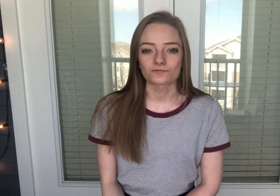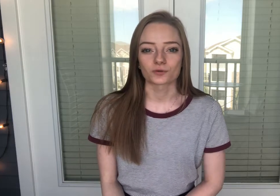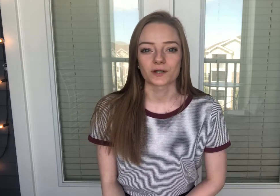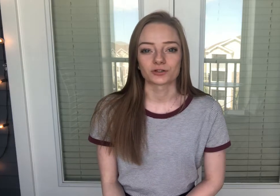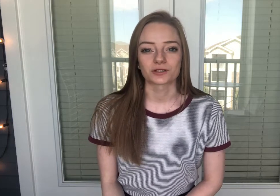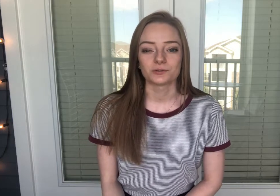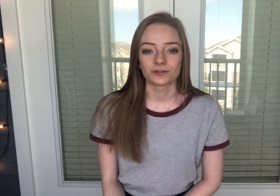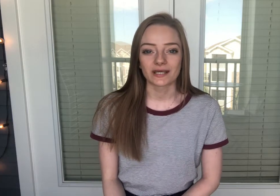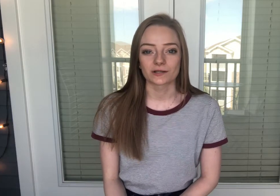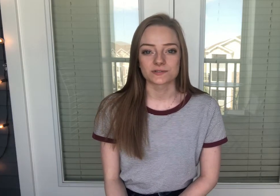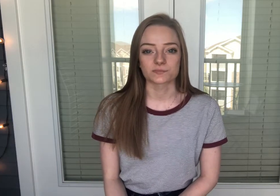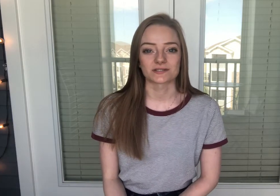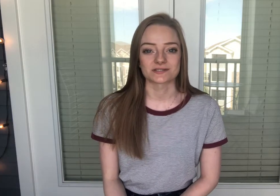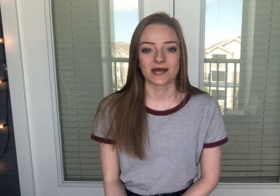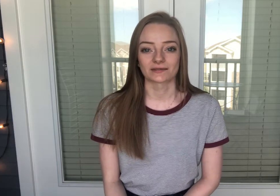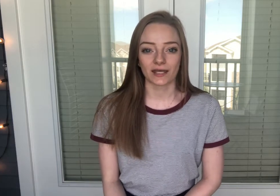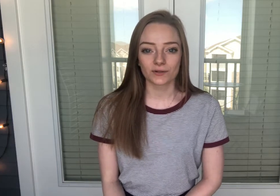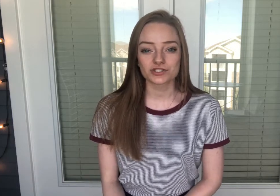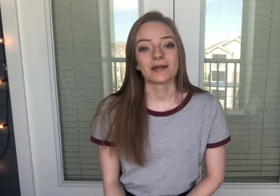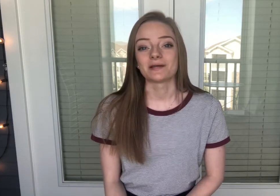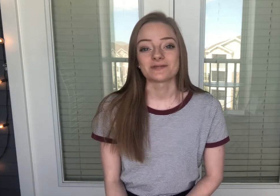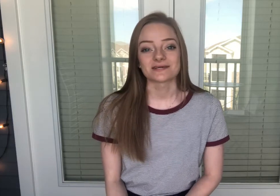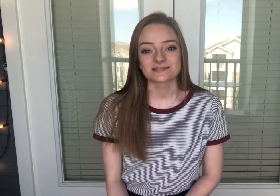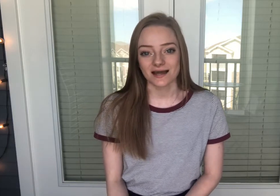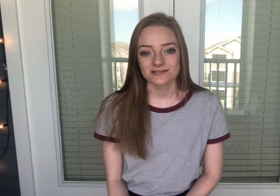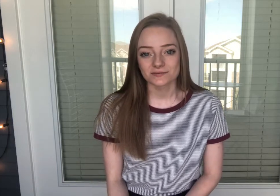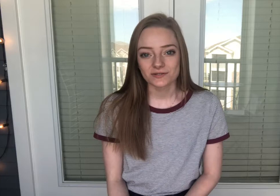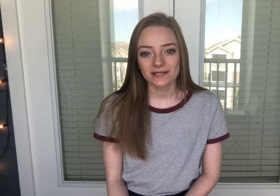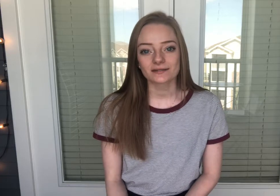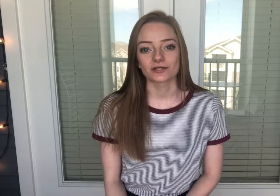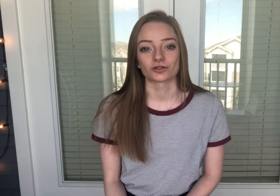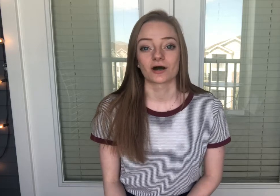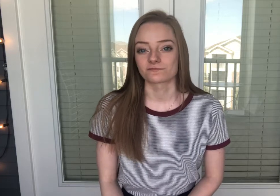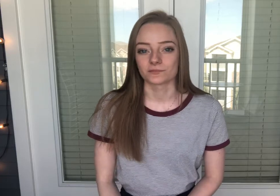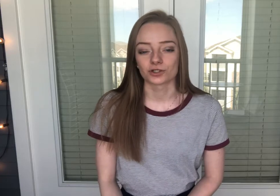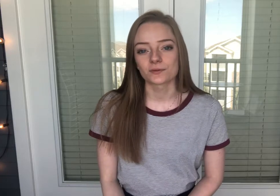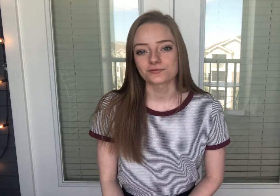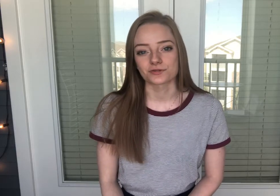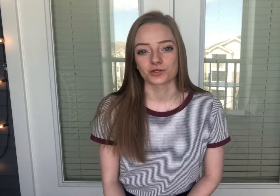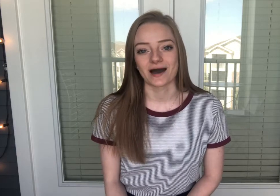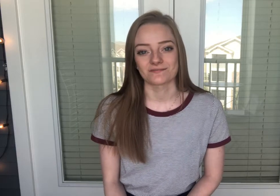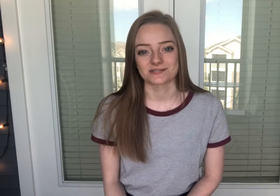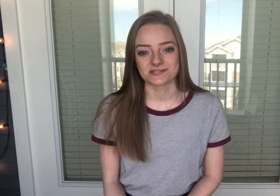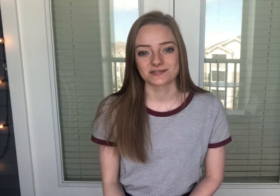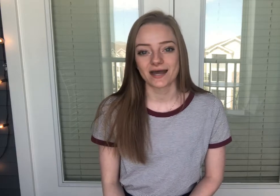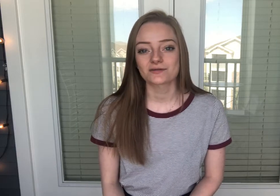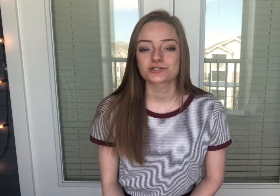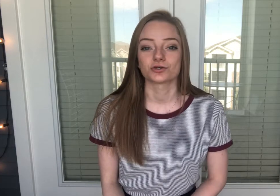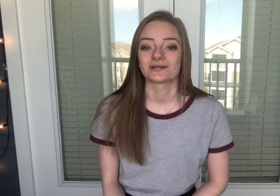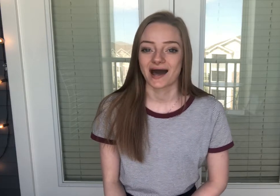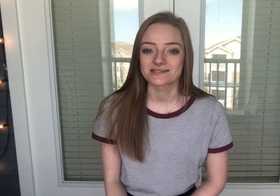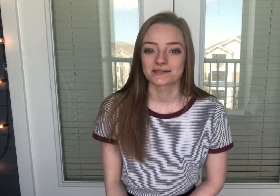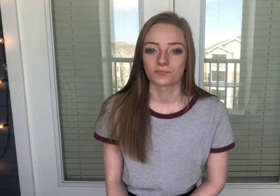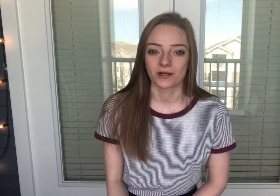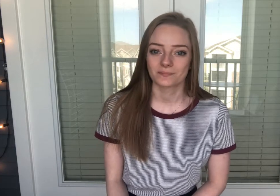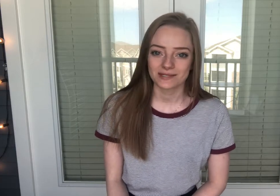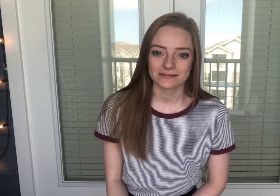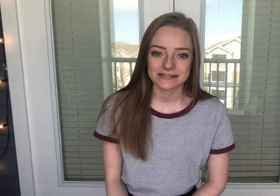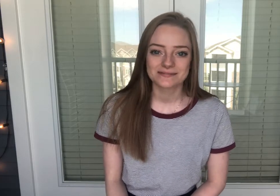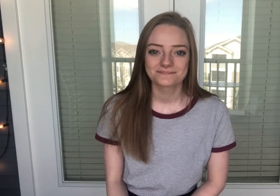when you're communicating with someone in sign language and maybe they sign something that you're not familiar with or that you haven't seen yet, so you can ask them what it means.